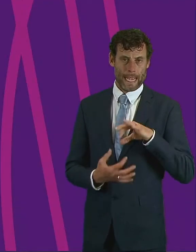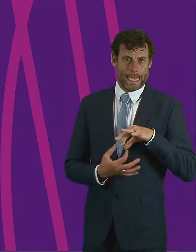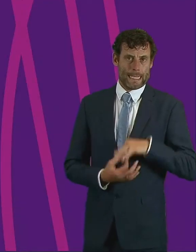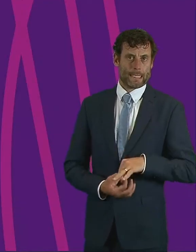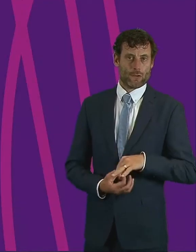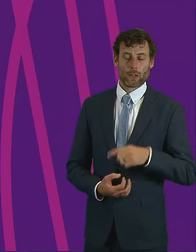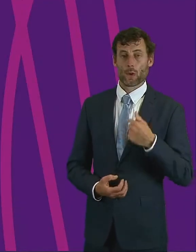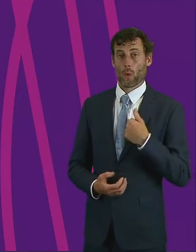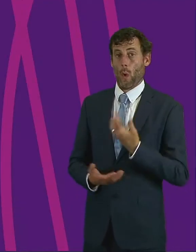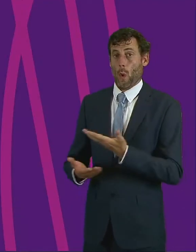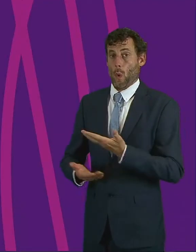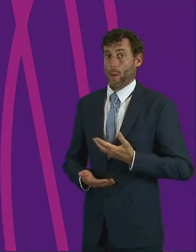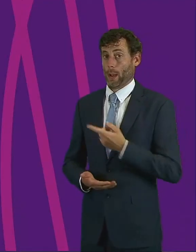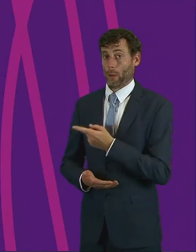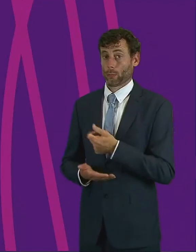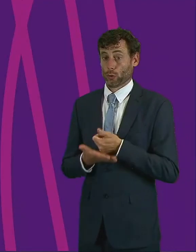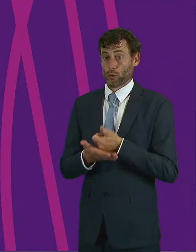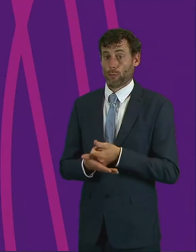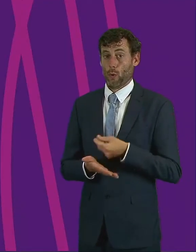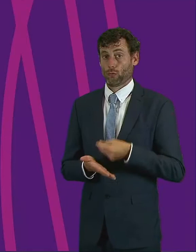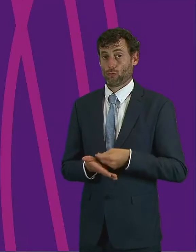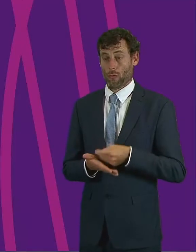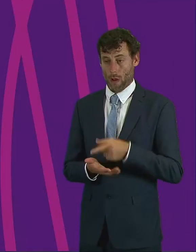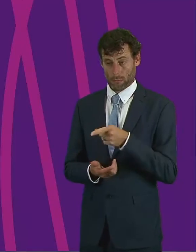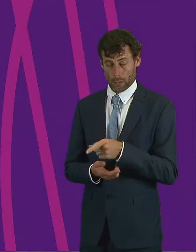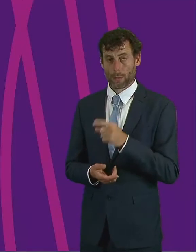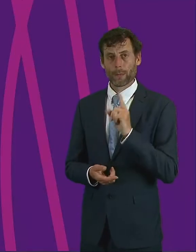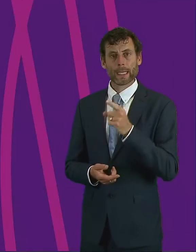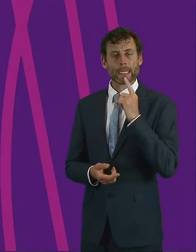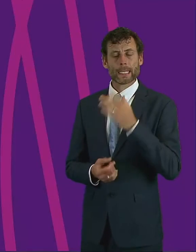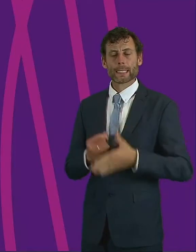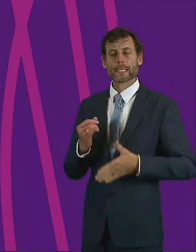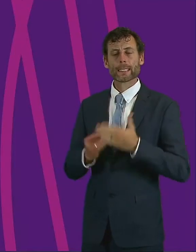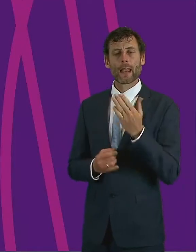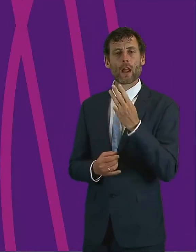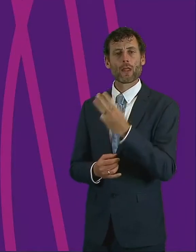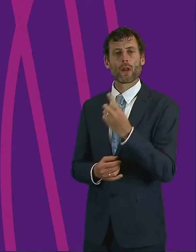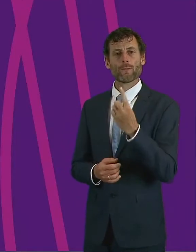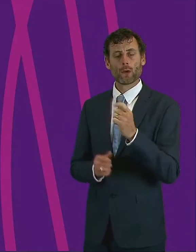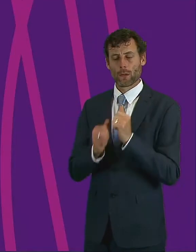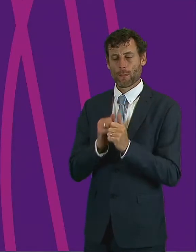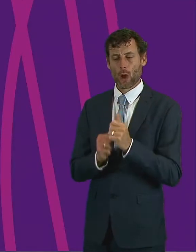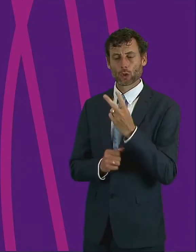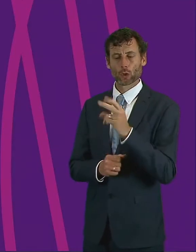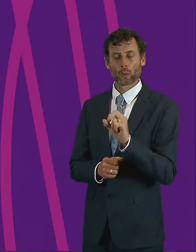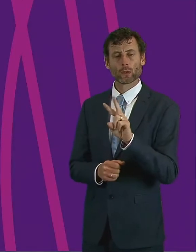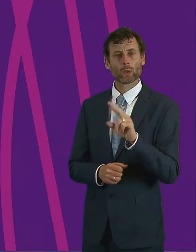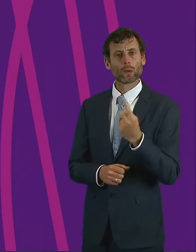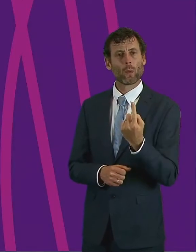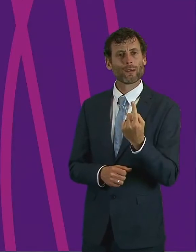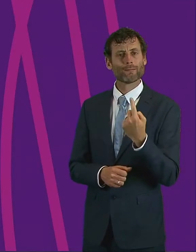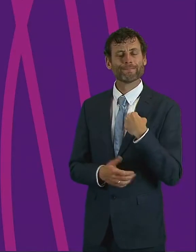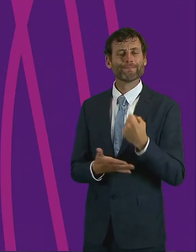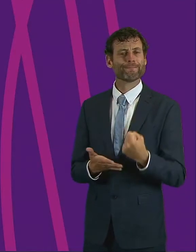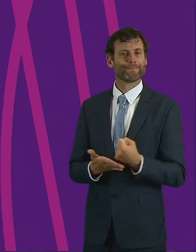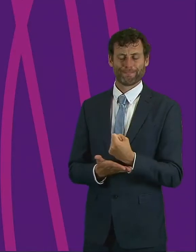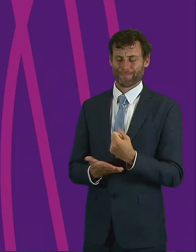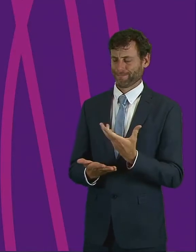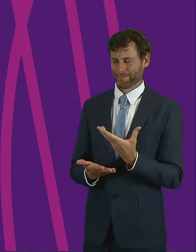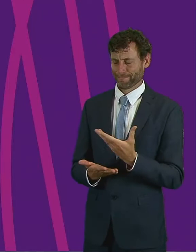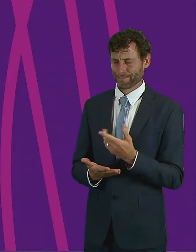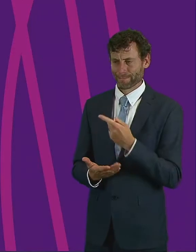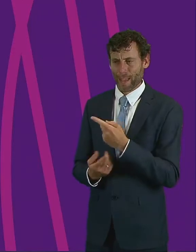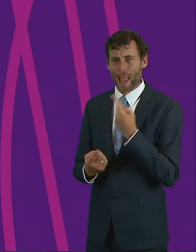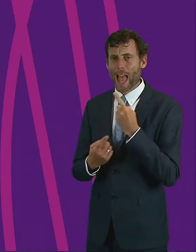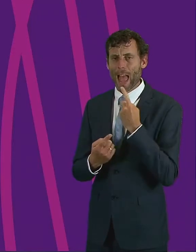and the Finance Secretary's initial confirmation that the deadline would be the 31st of March 2021. And we were disappointed but understood